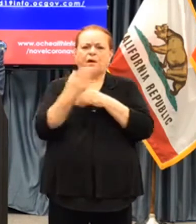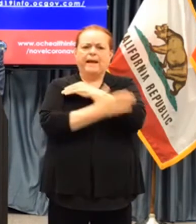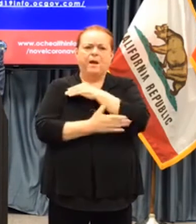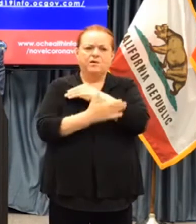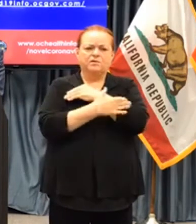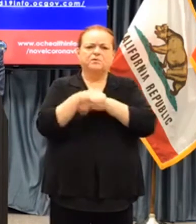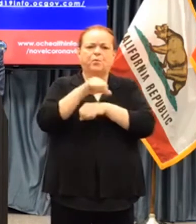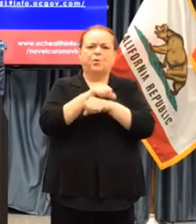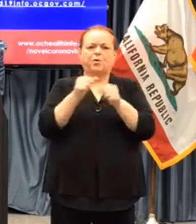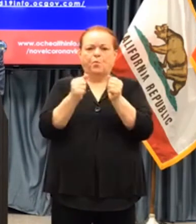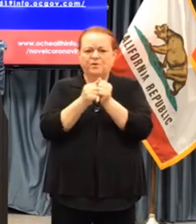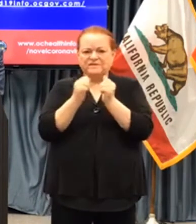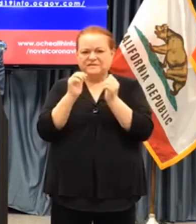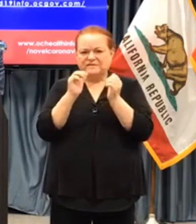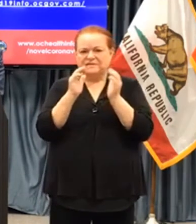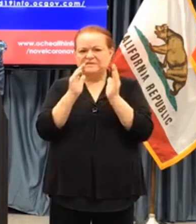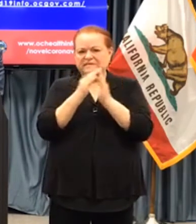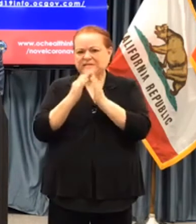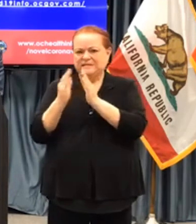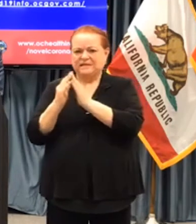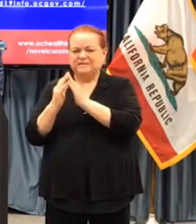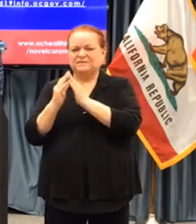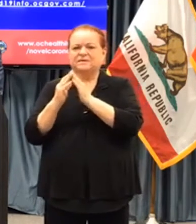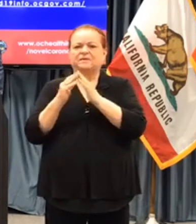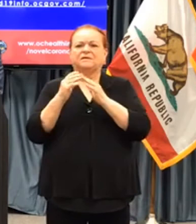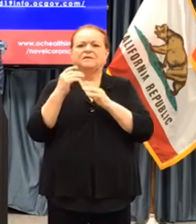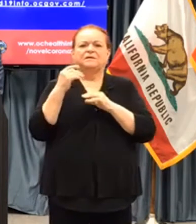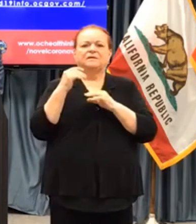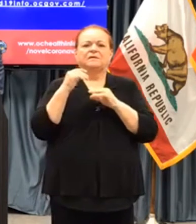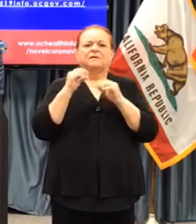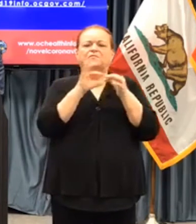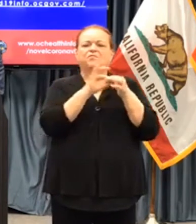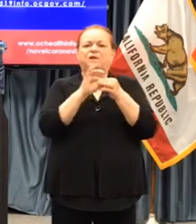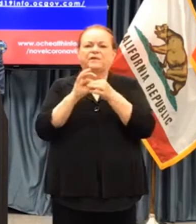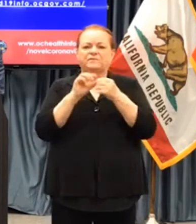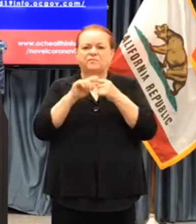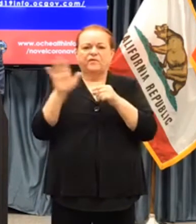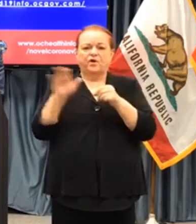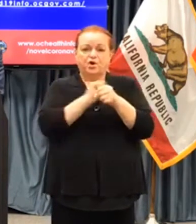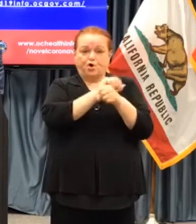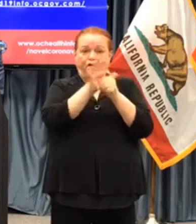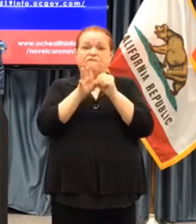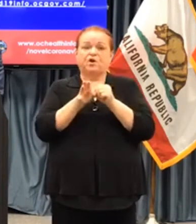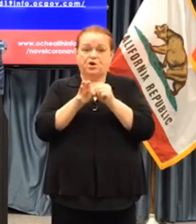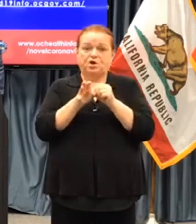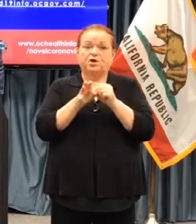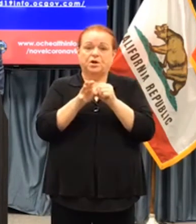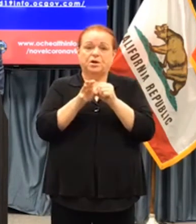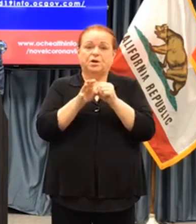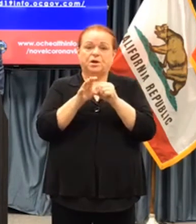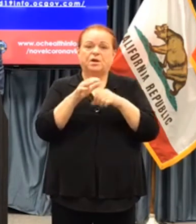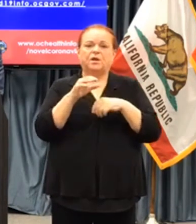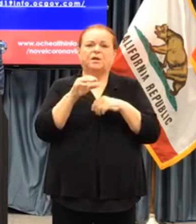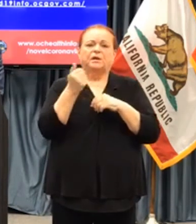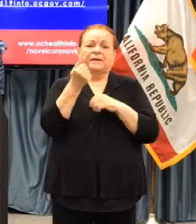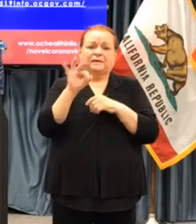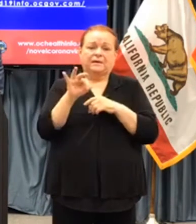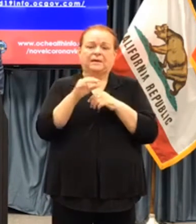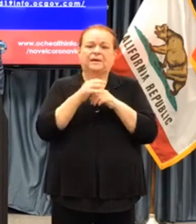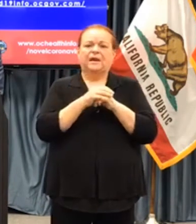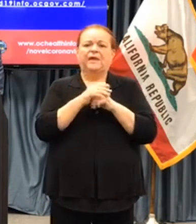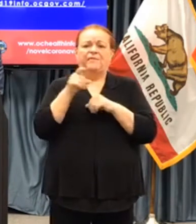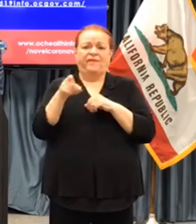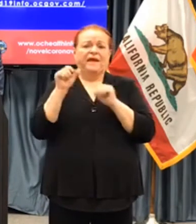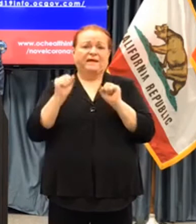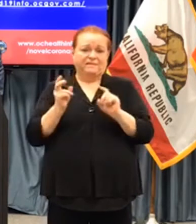they have direct costs associated with a COVID response. And I would also encourage our city partners to file the FEMA claims